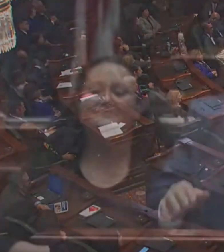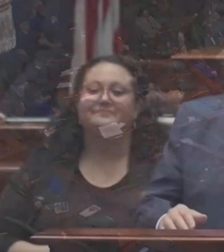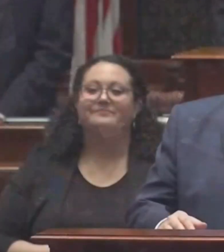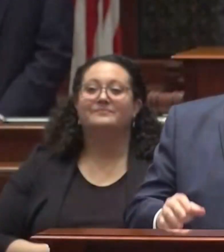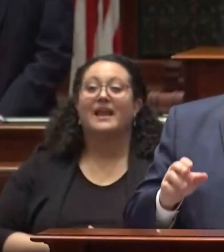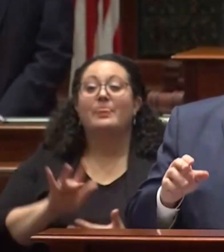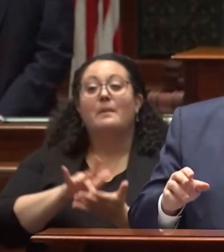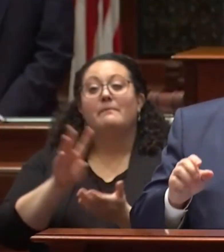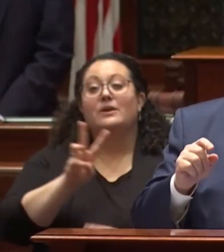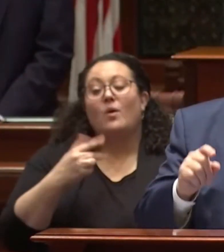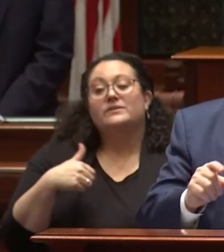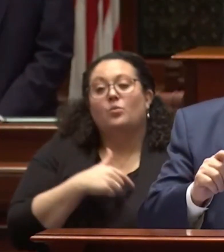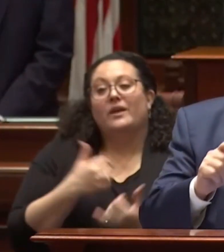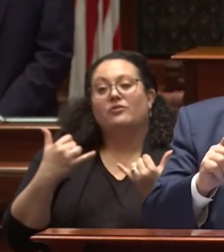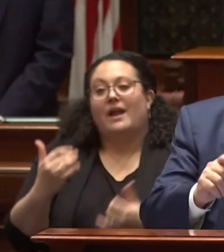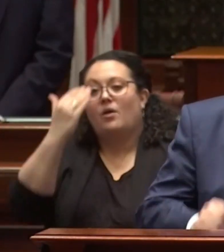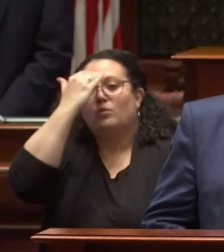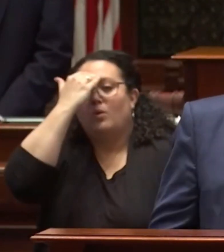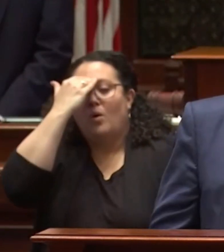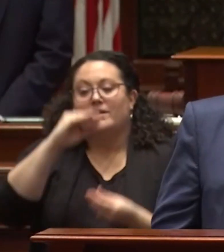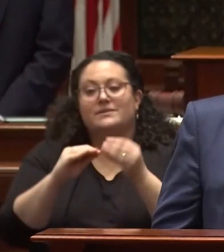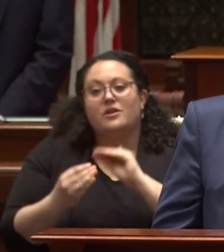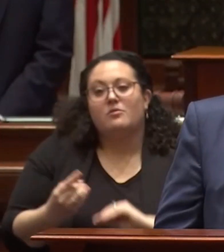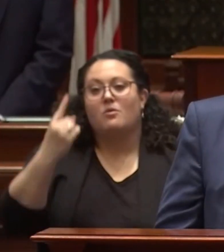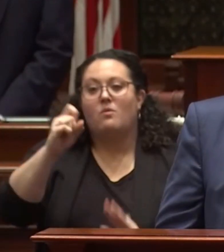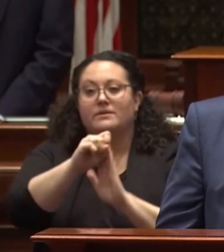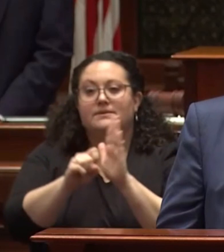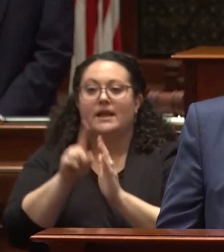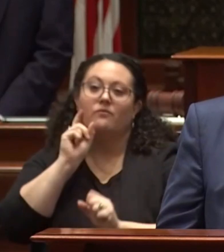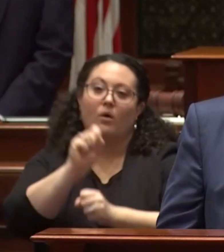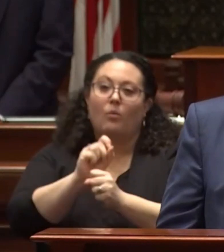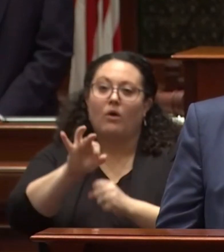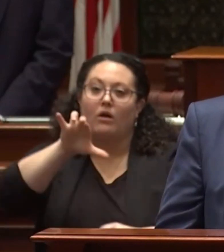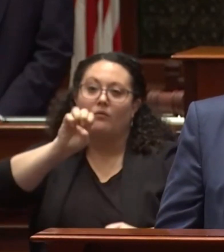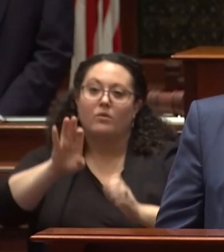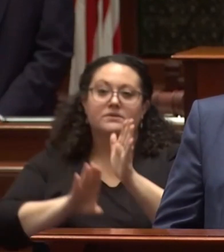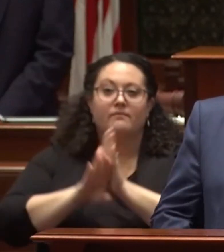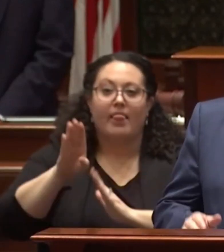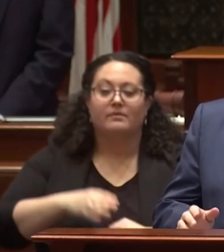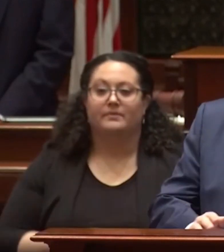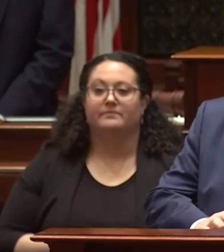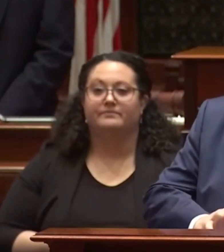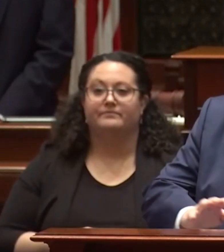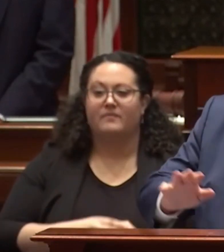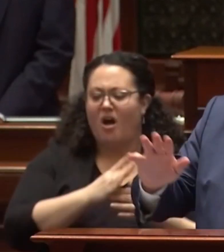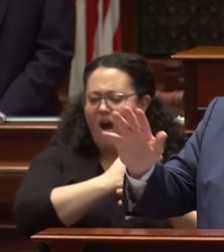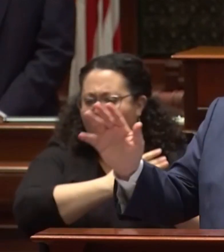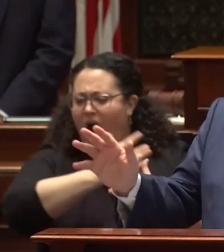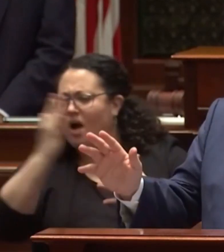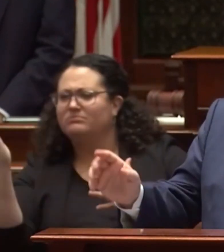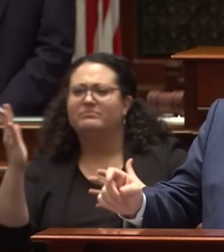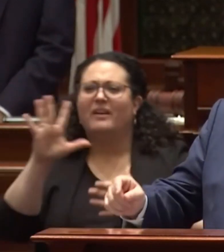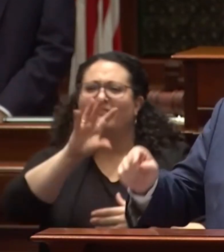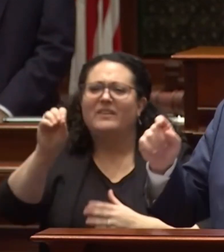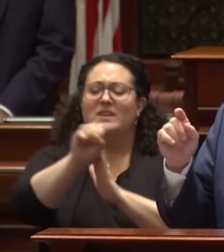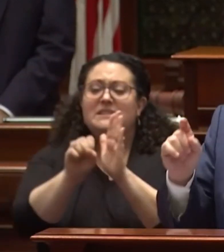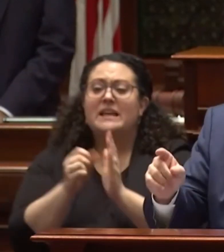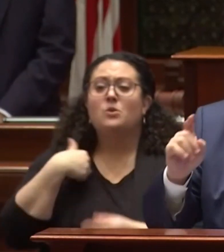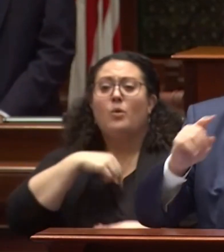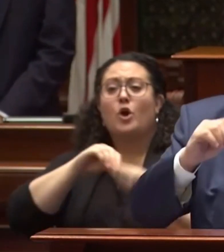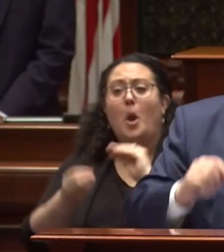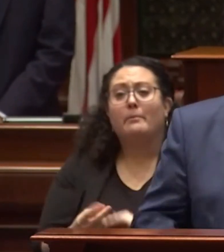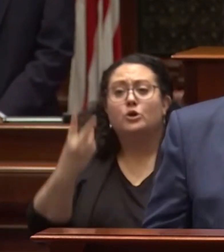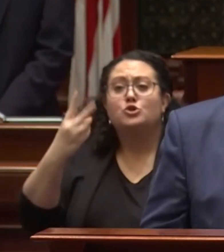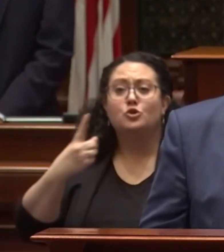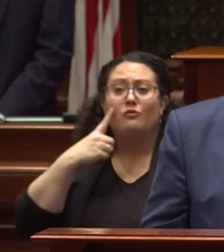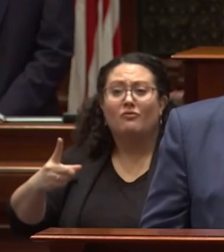In the Midwest, we are now the #1 state for workforce development. Across all 50 states, we are